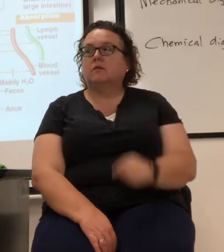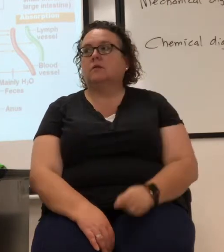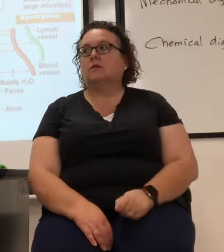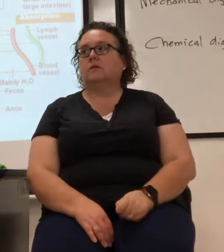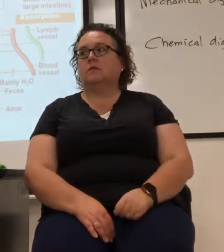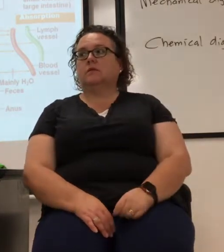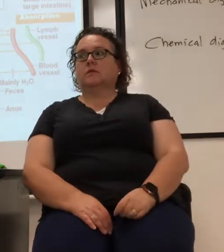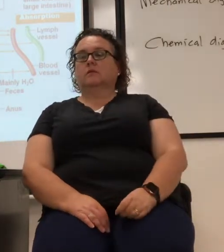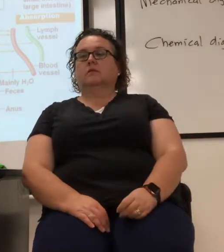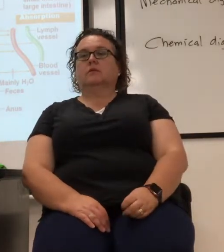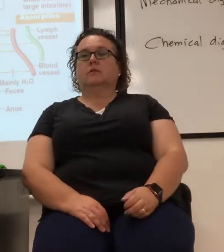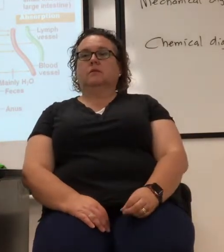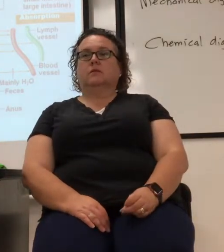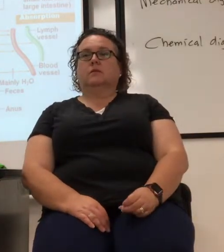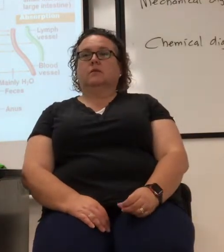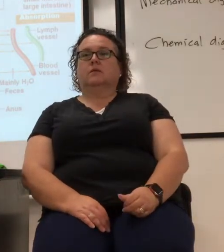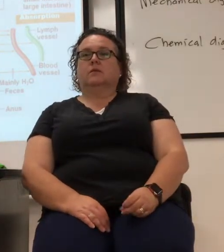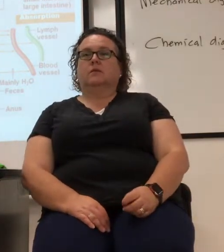pancreas.